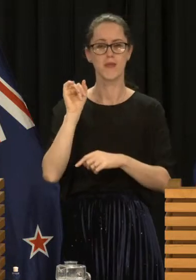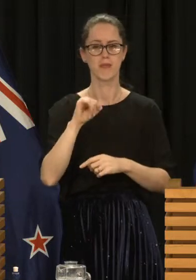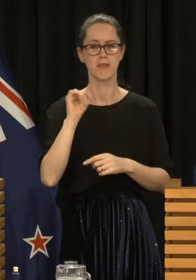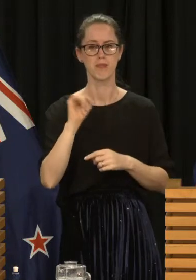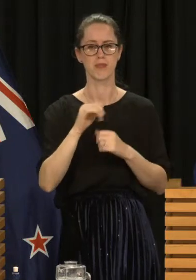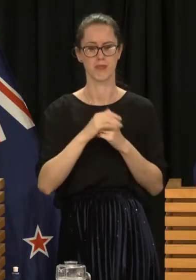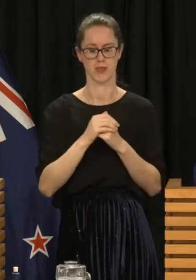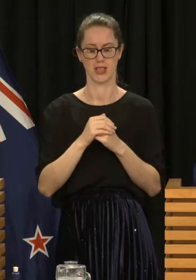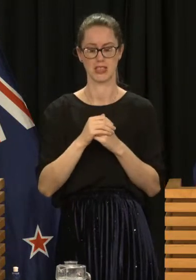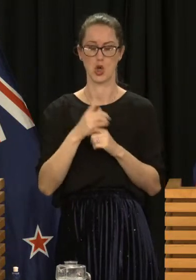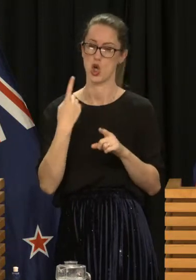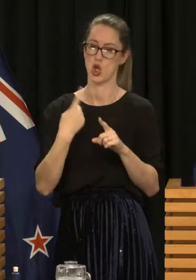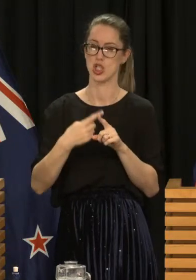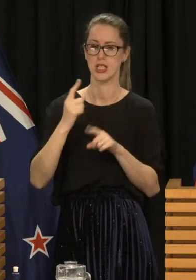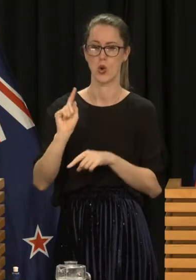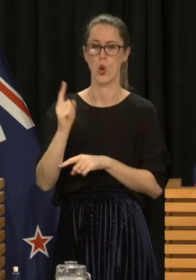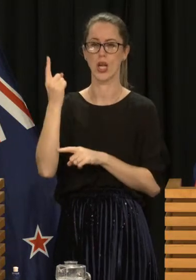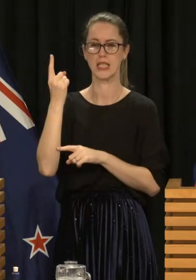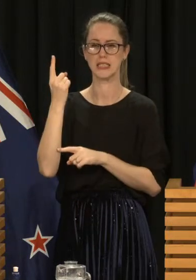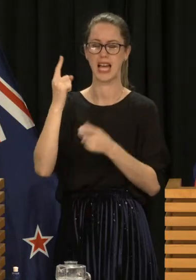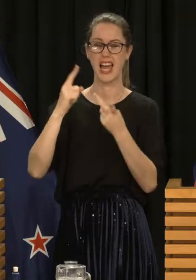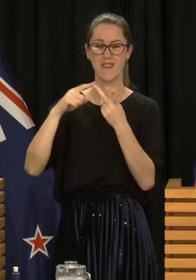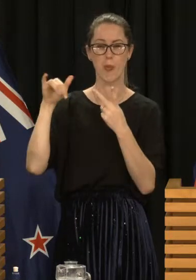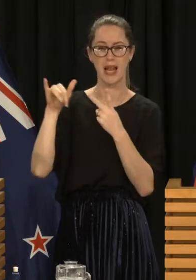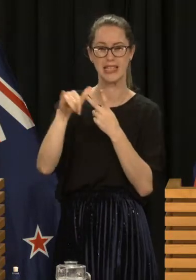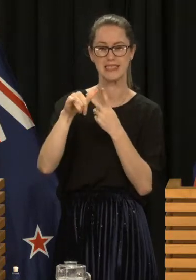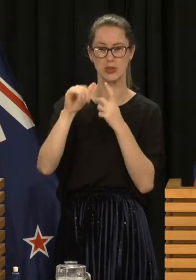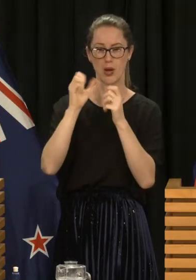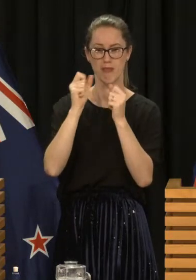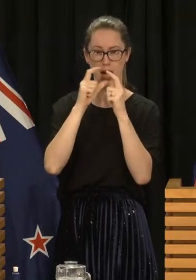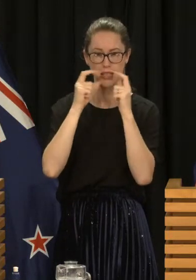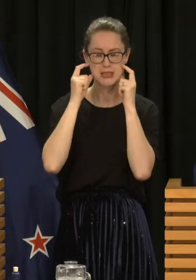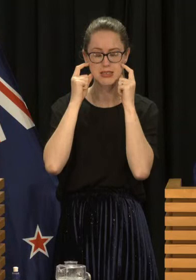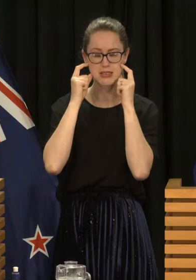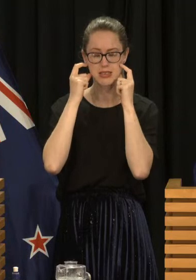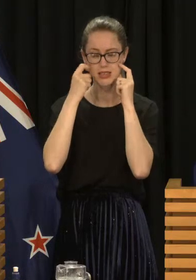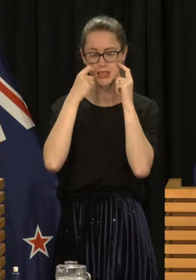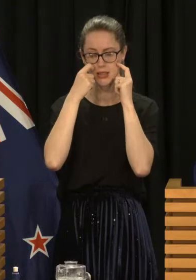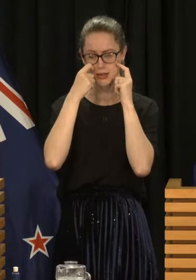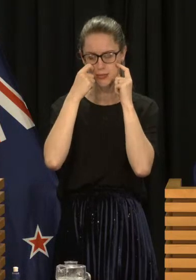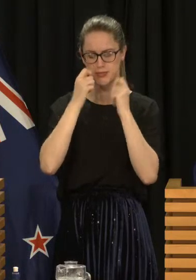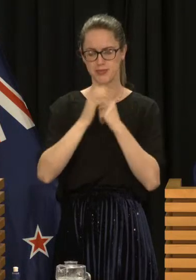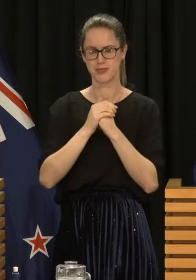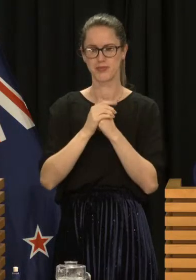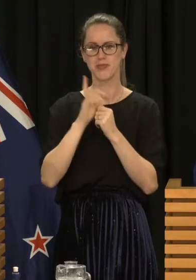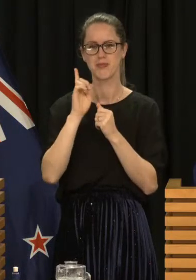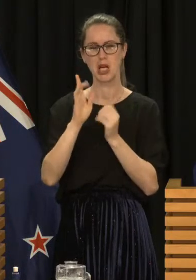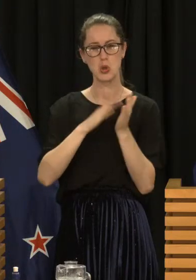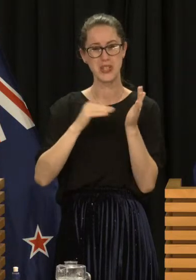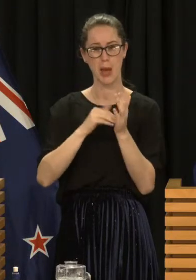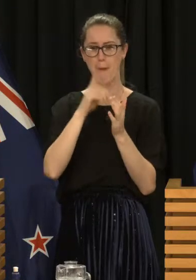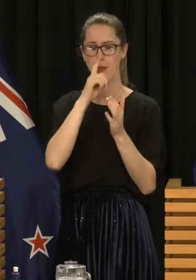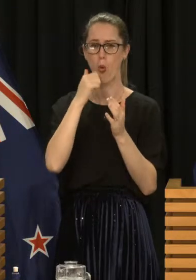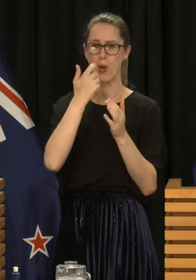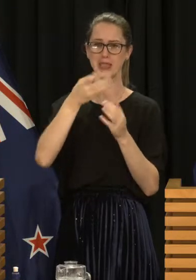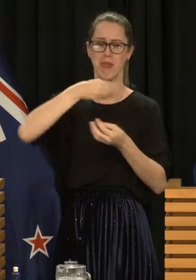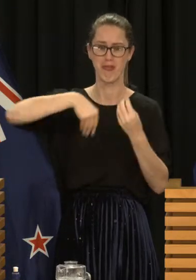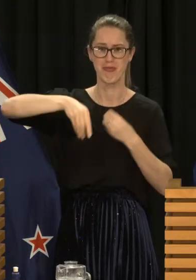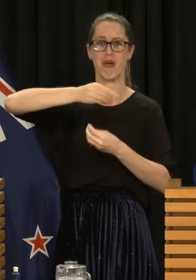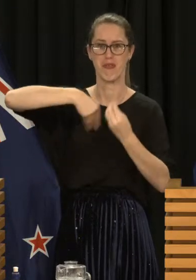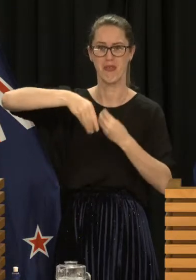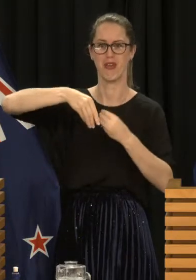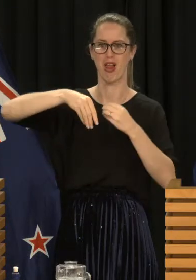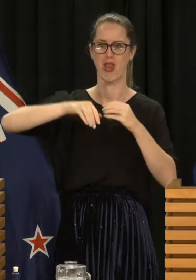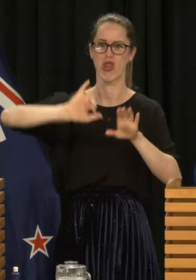a more immediate need around Auckland and then around plane travel, obviously. Bearing in mind, as I said yesterday, we're a very, very mobile country. People get around quite a